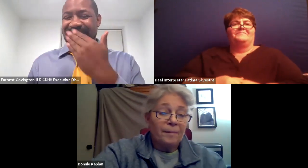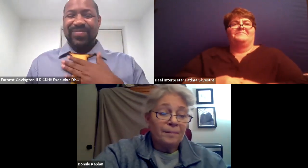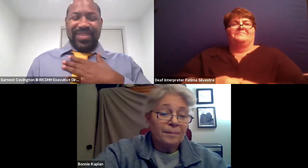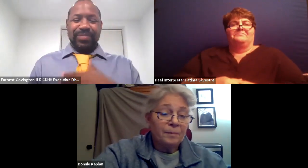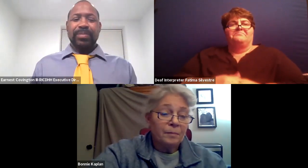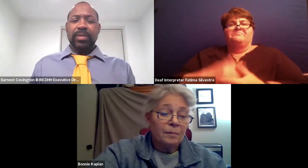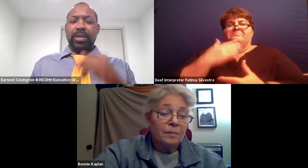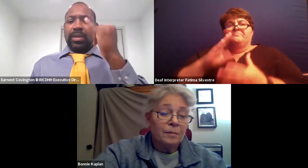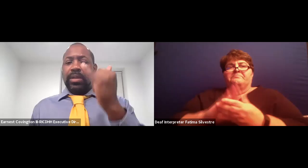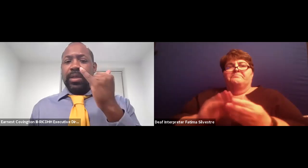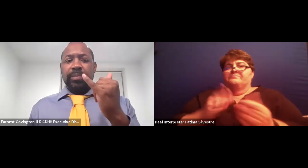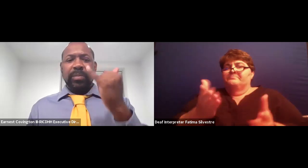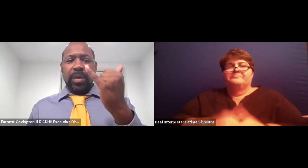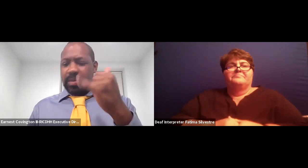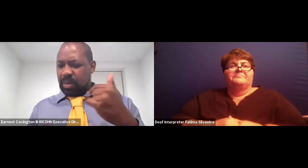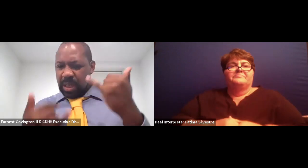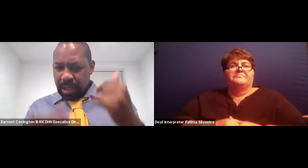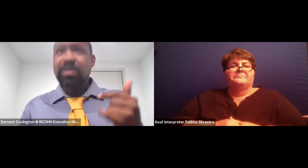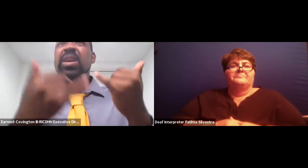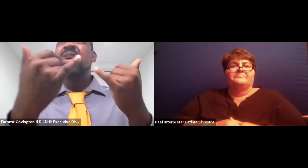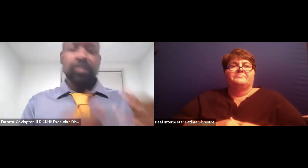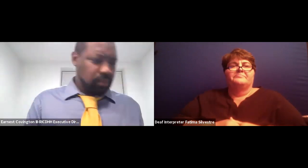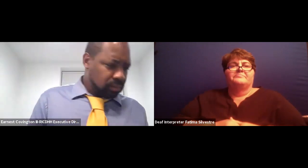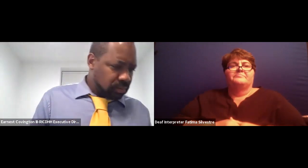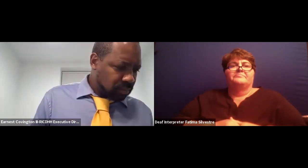you. Thanks, Bonnie.